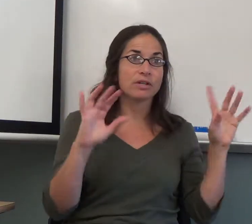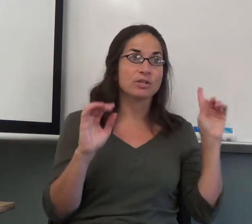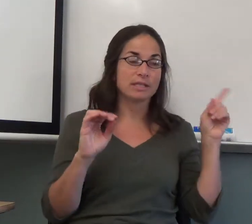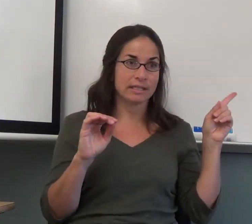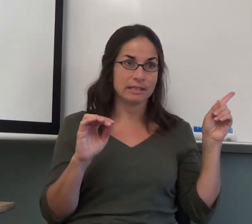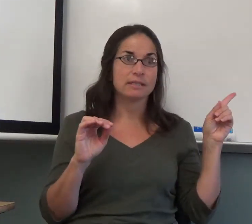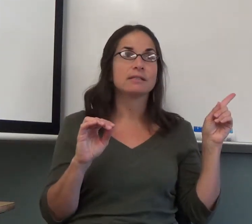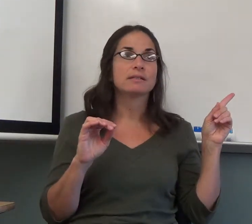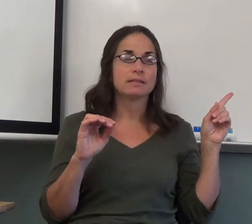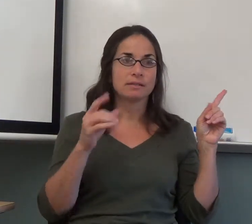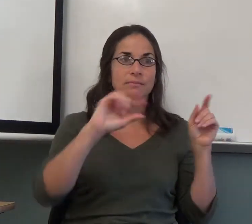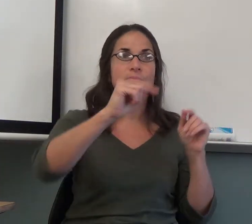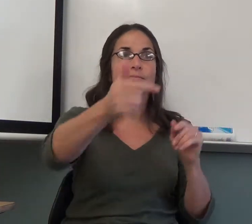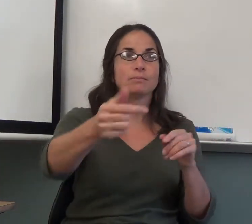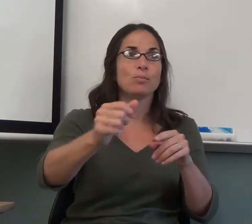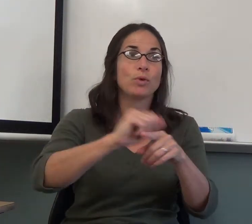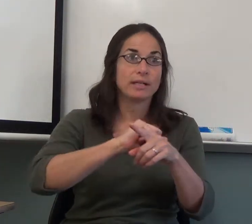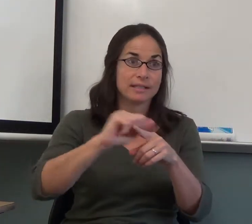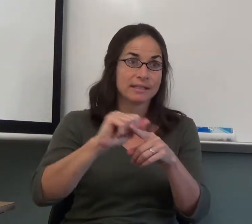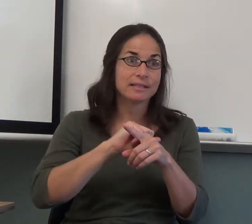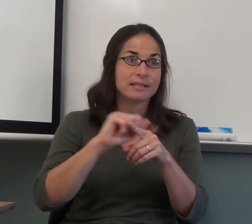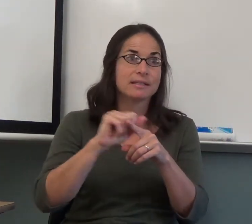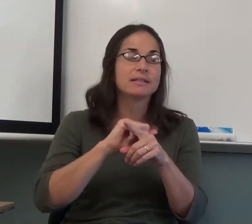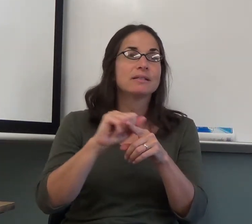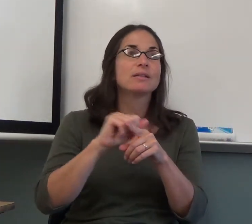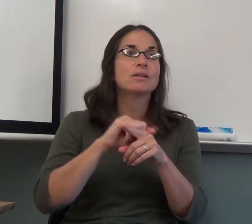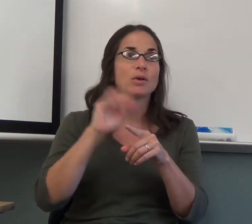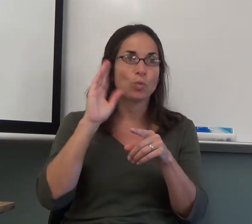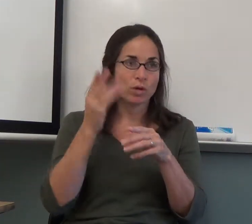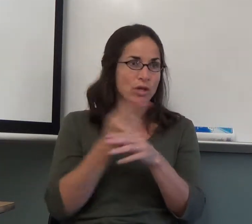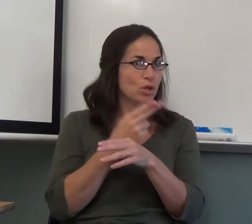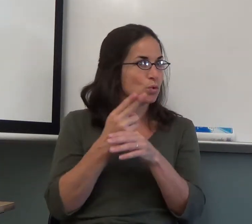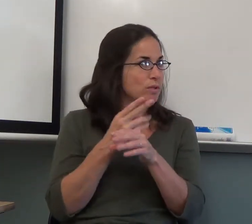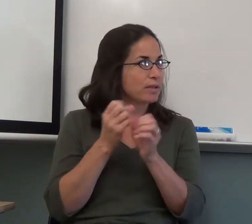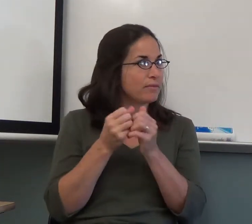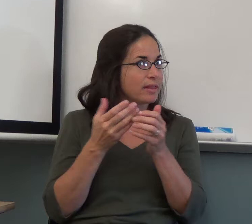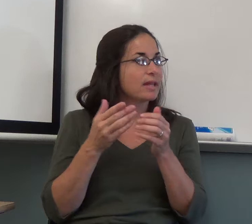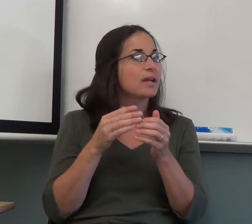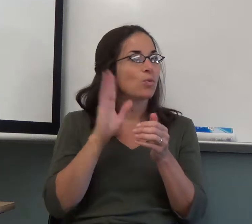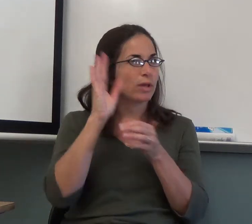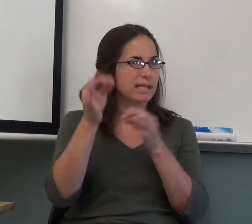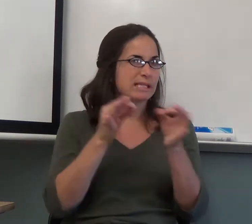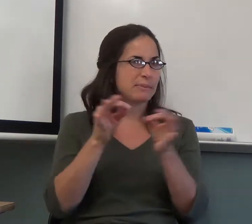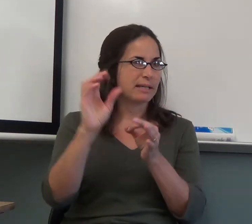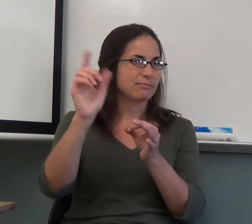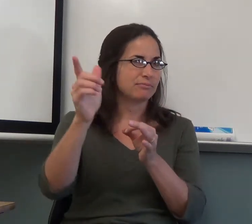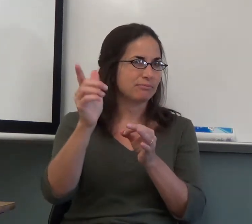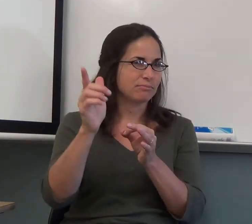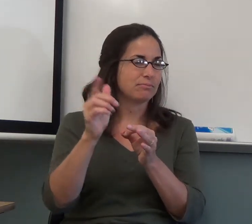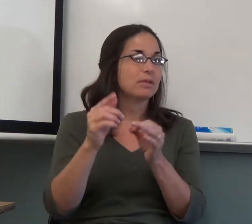to practice. Okay, we're going to apply what we've learned. And I'll tell you how we're going to do that in a minute. So right now you need to get this